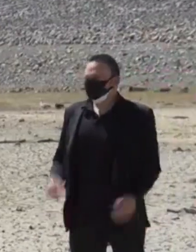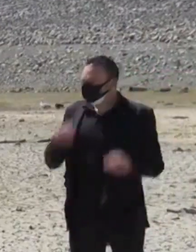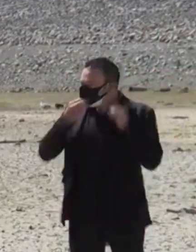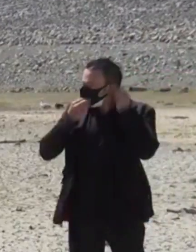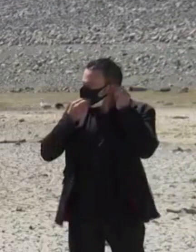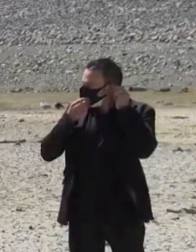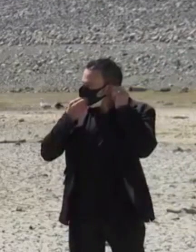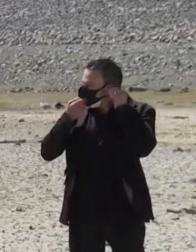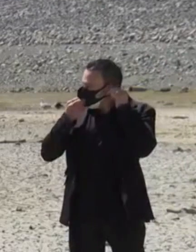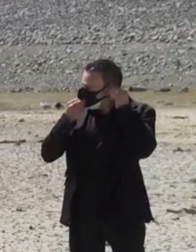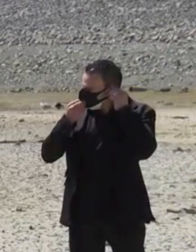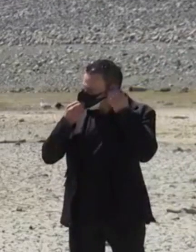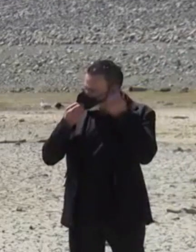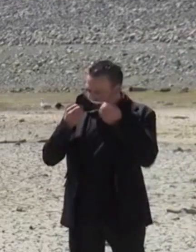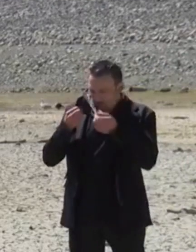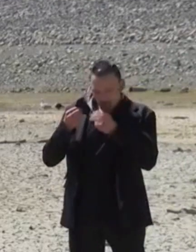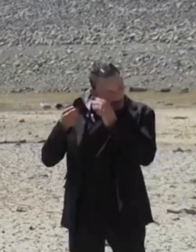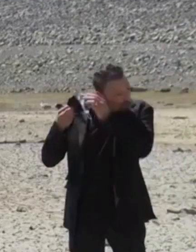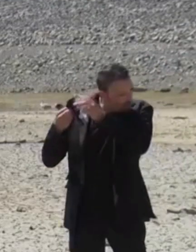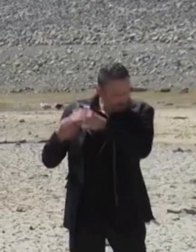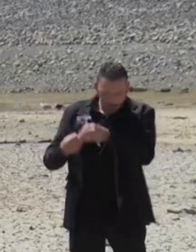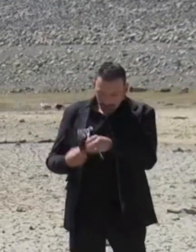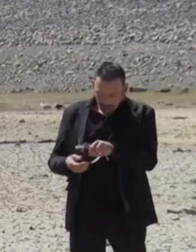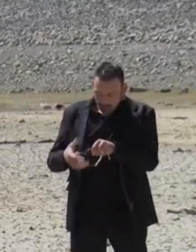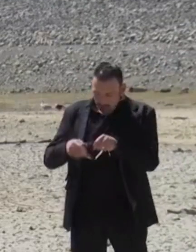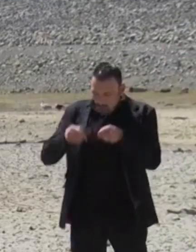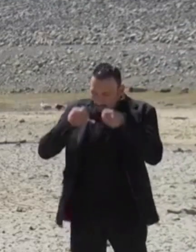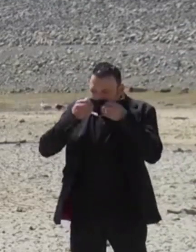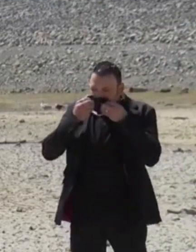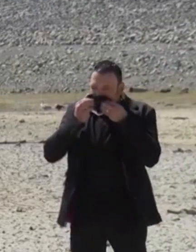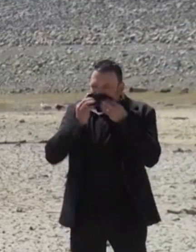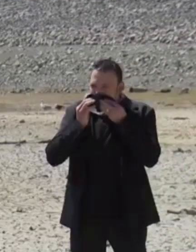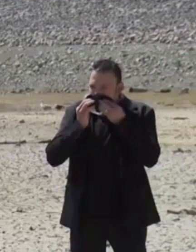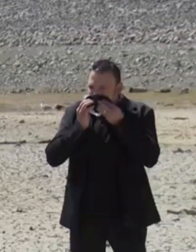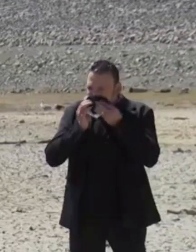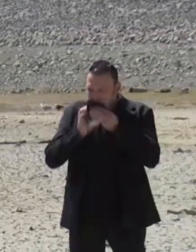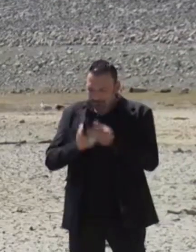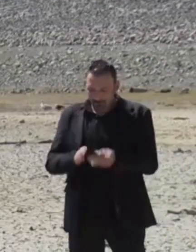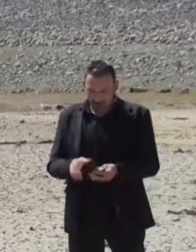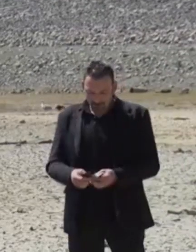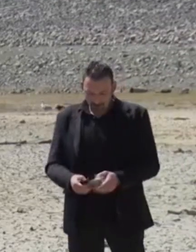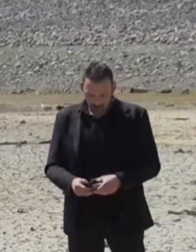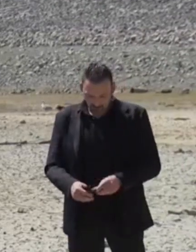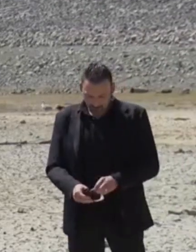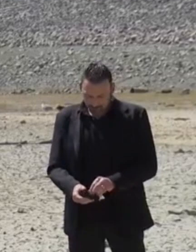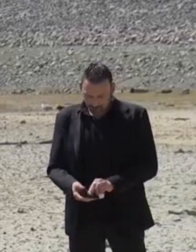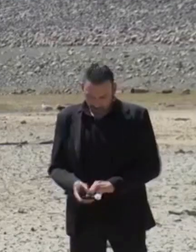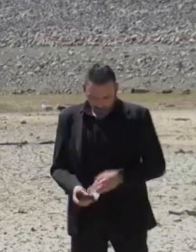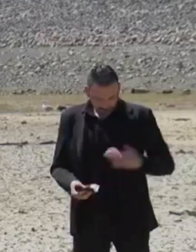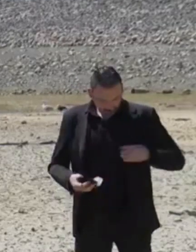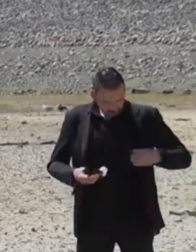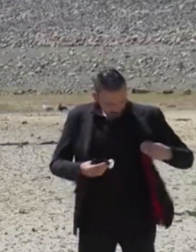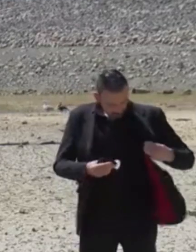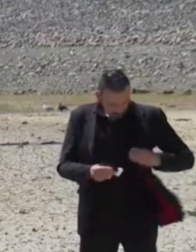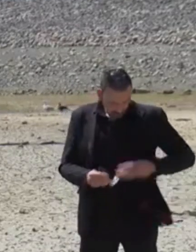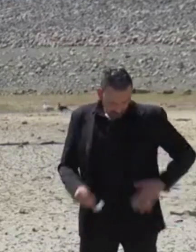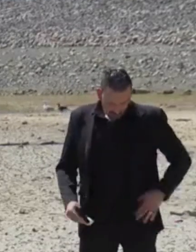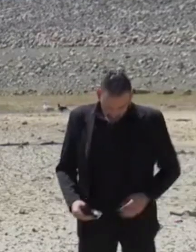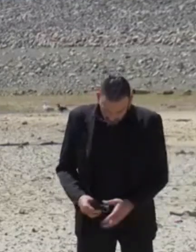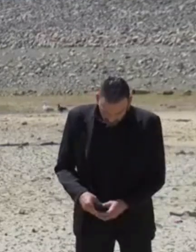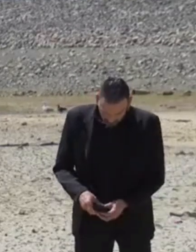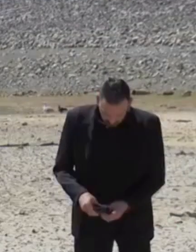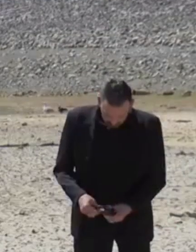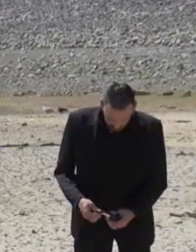trying to sell the house. I need it's the moment where I need a water. Okay, I may just have to bring in, but we'll worry about that. You can stage it. I